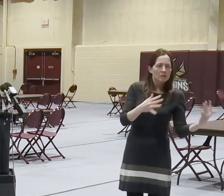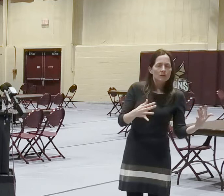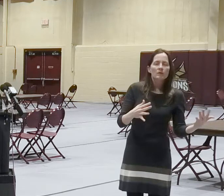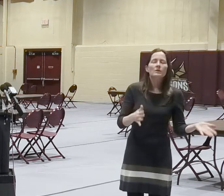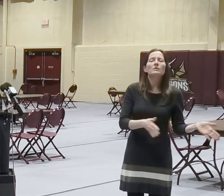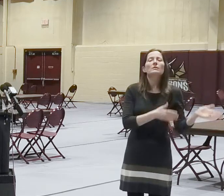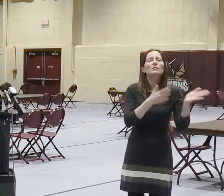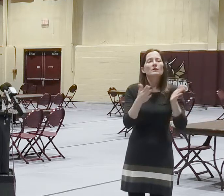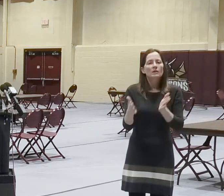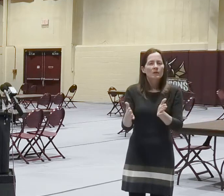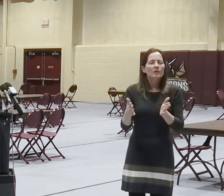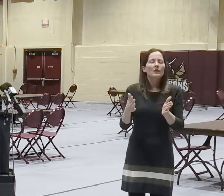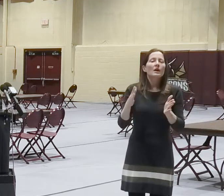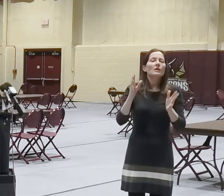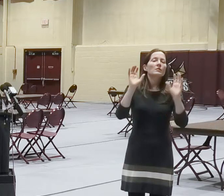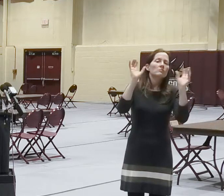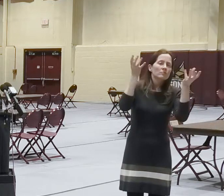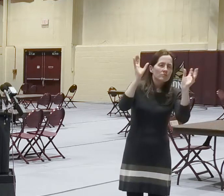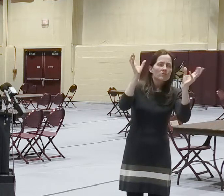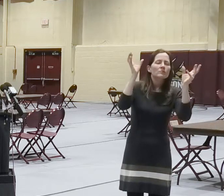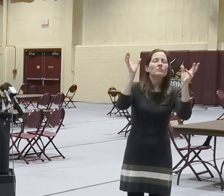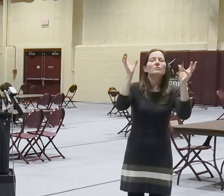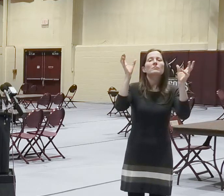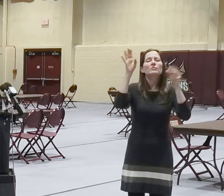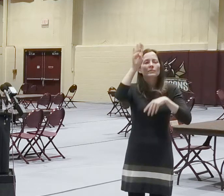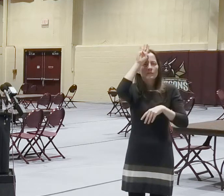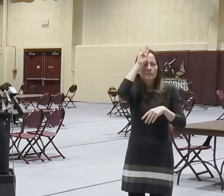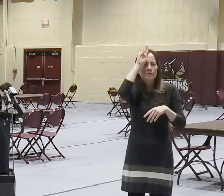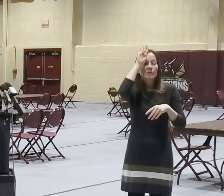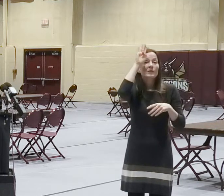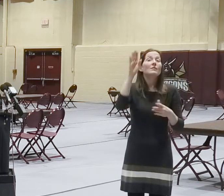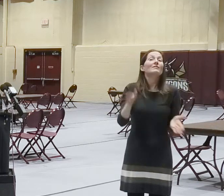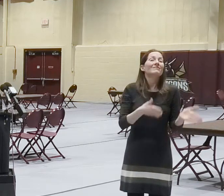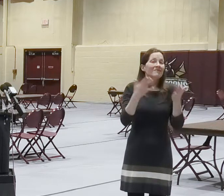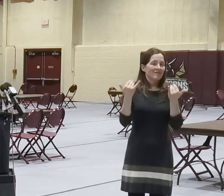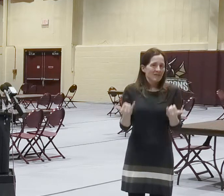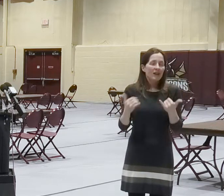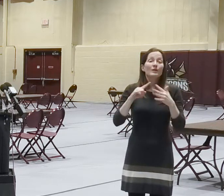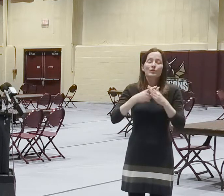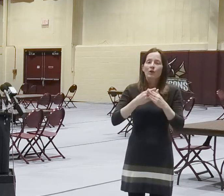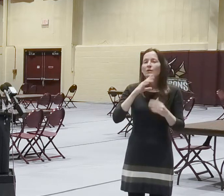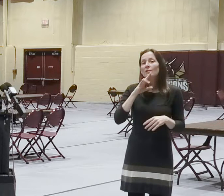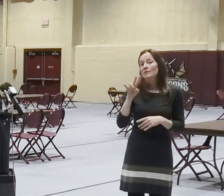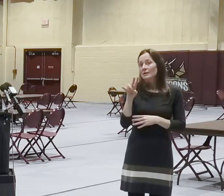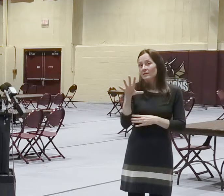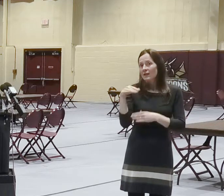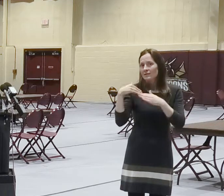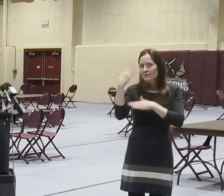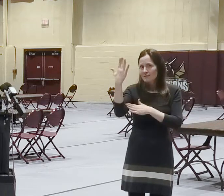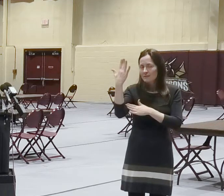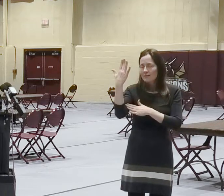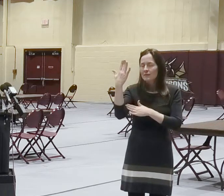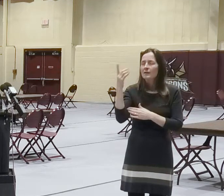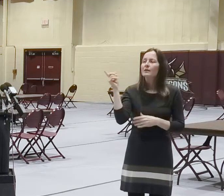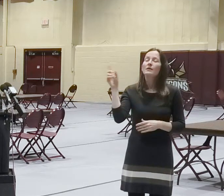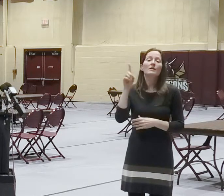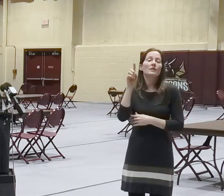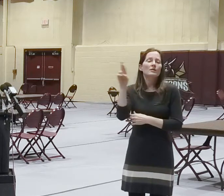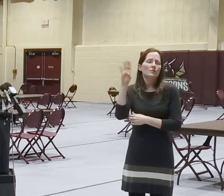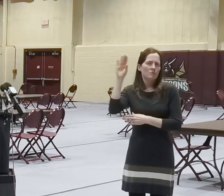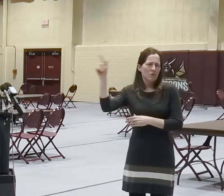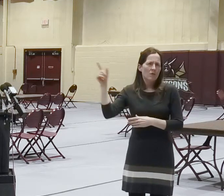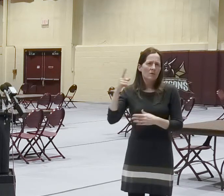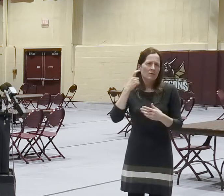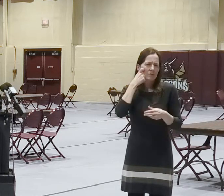those who fall into the 75 and up age group. As the executive said, we believe that Phase